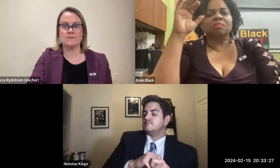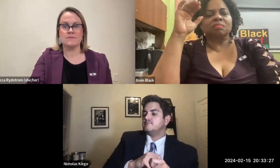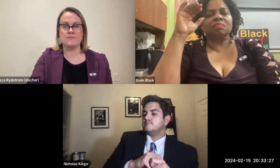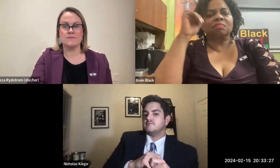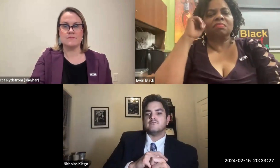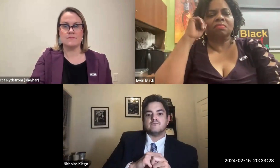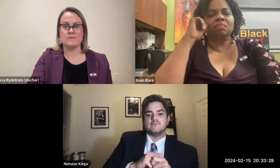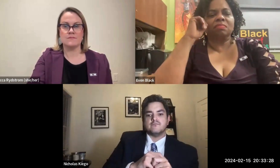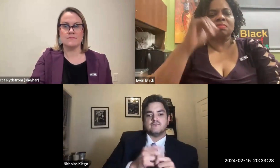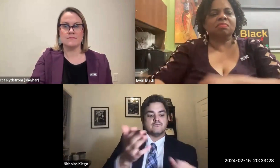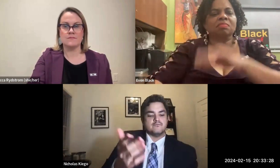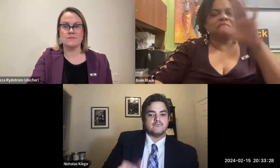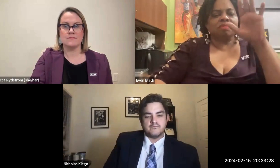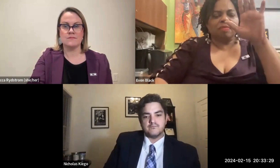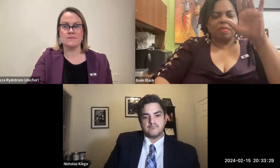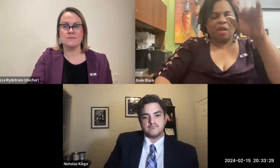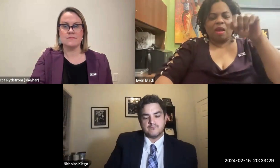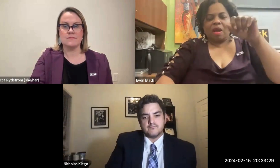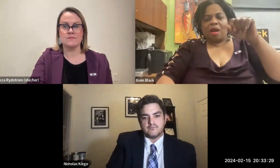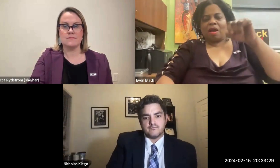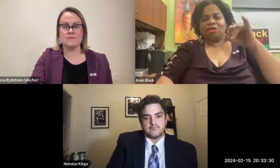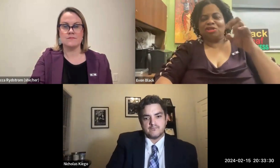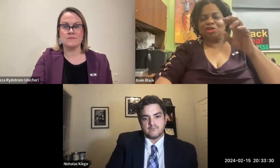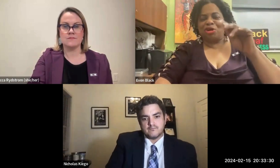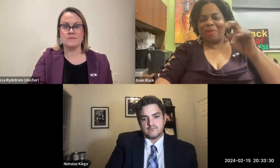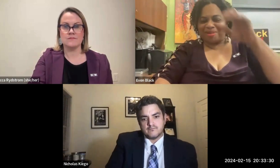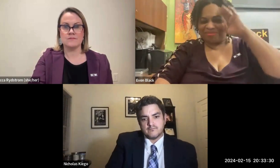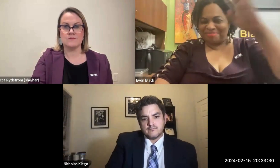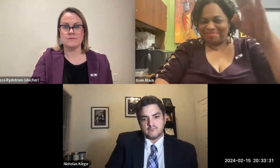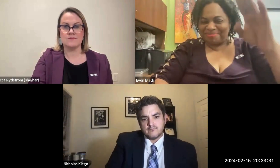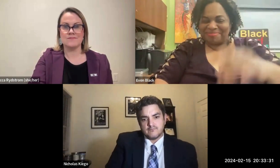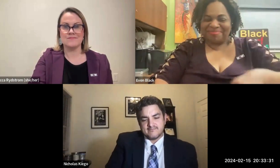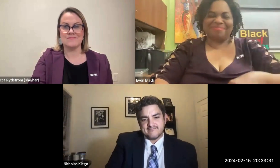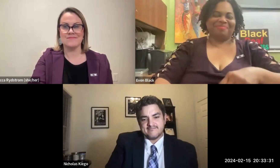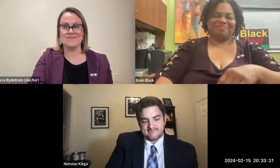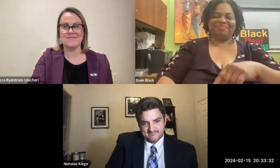financial aid office is responsible for making those awards.